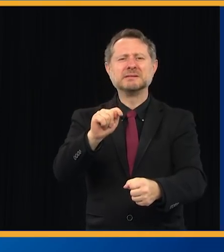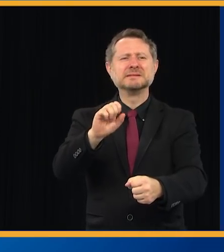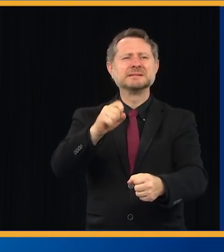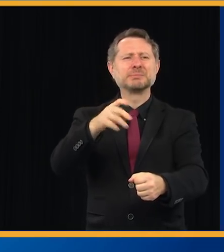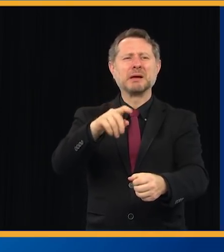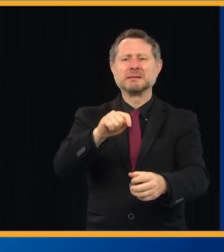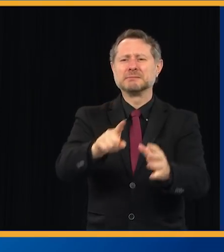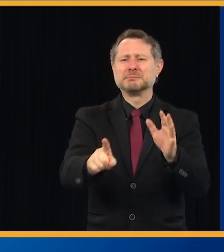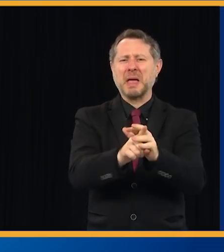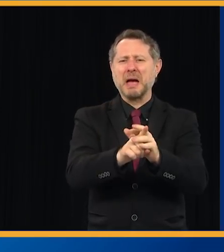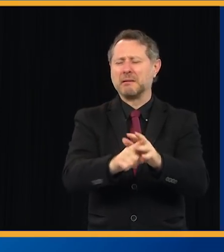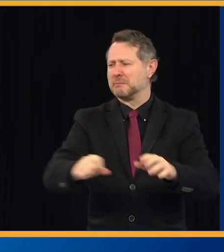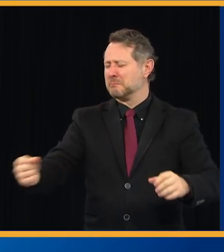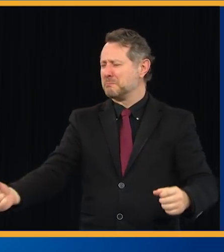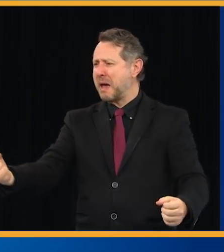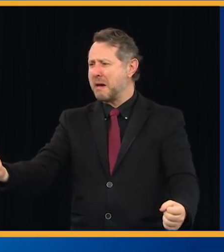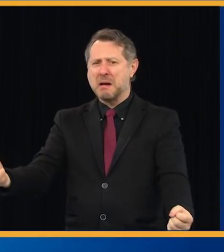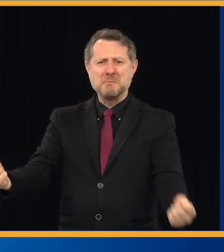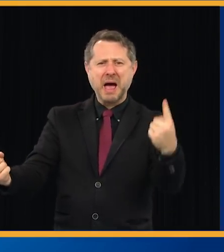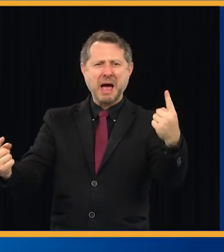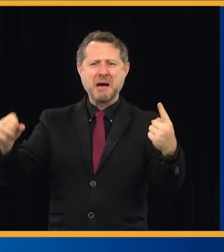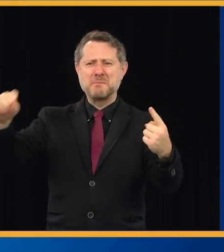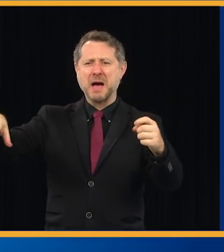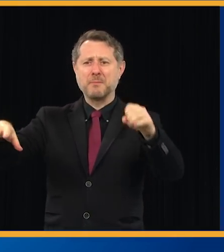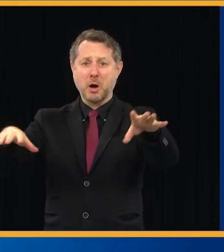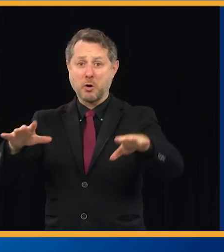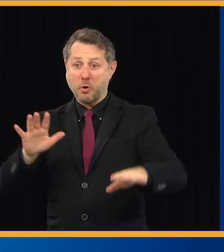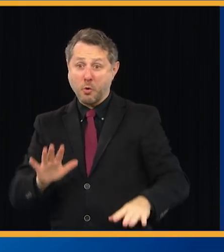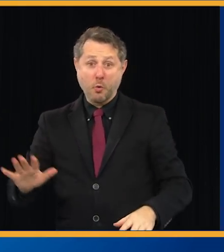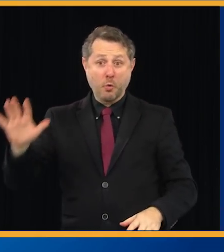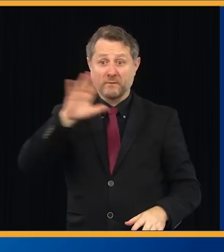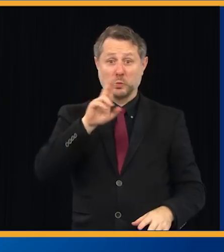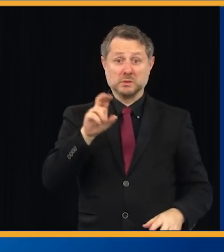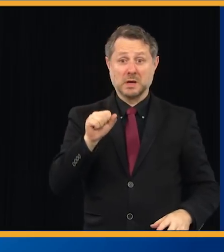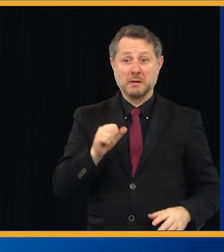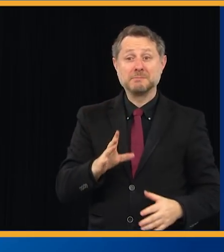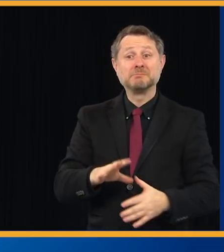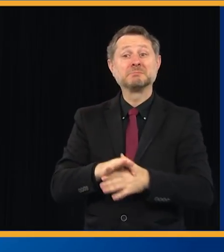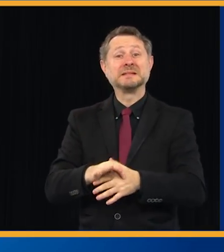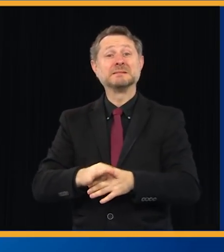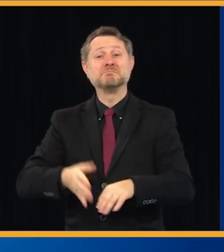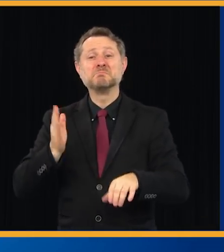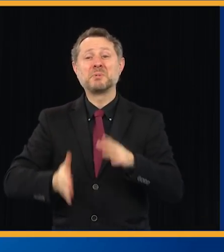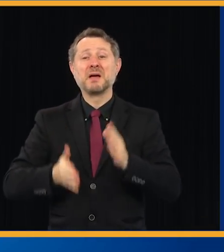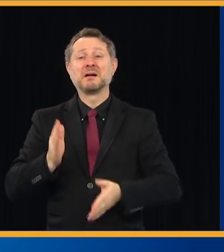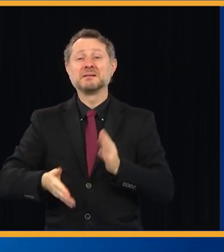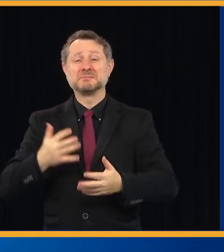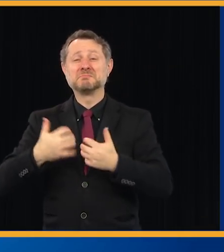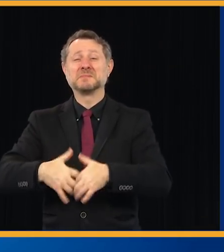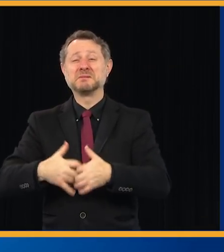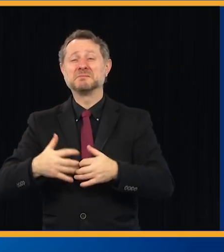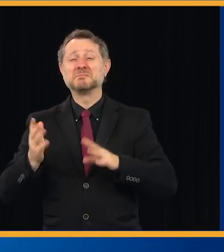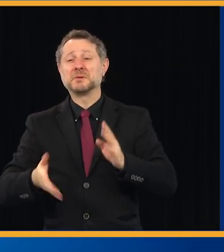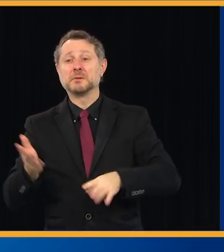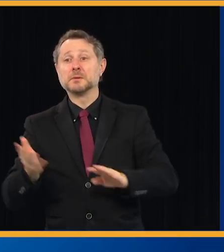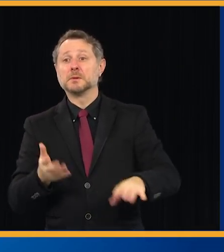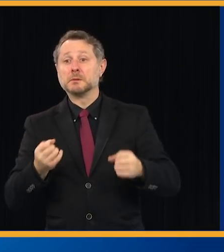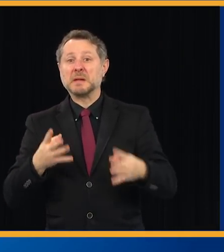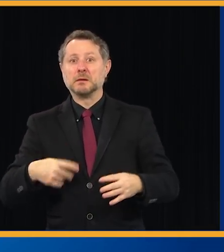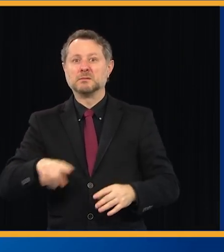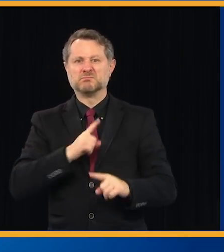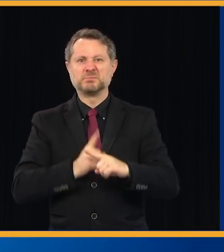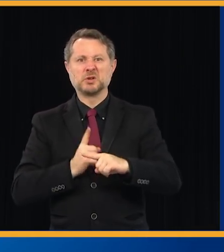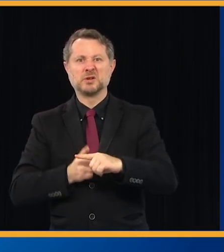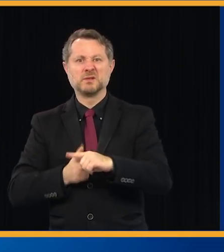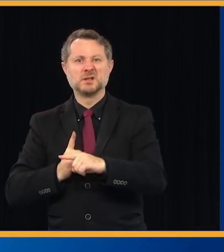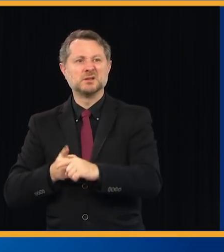up. You see it happening across the country in meat plants, where you have a significant number of people getting